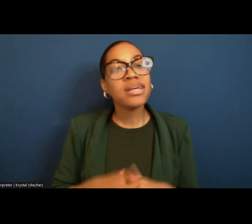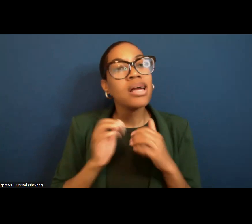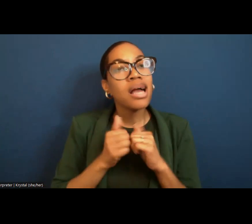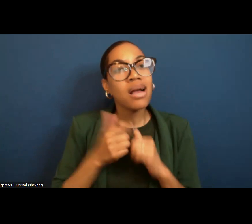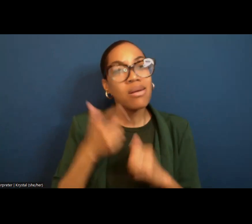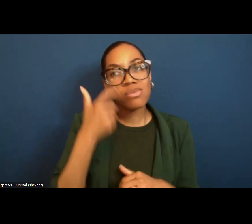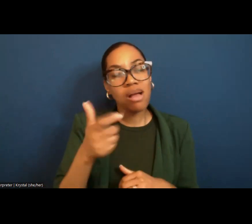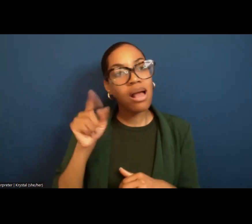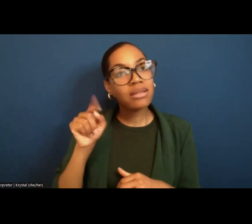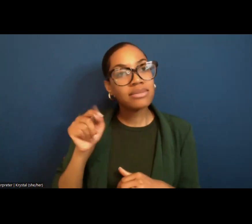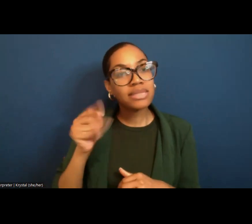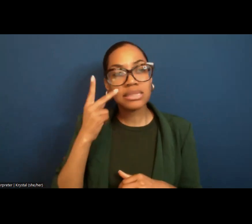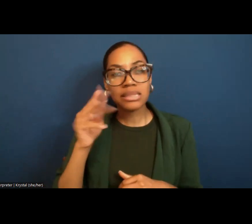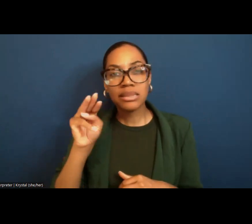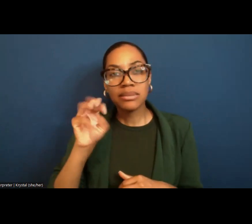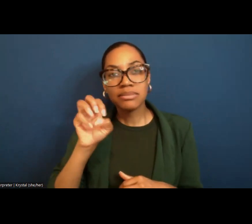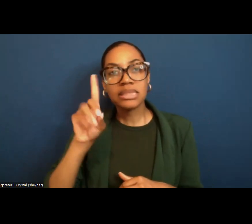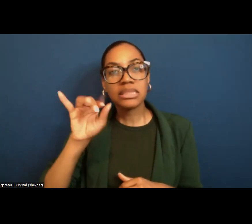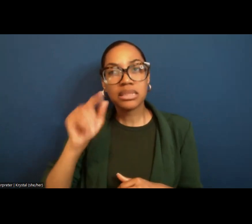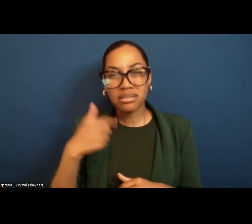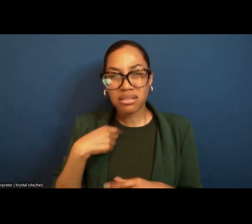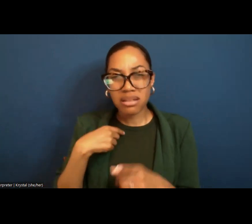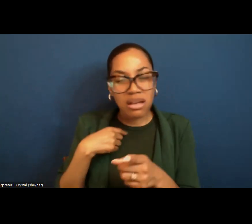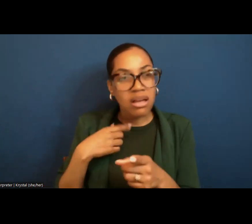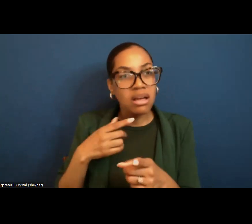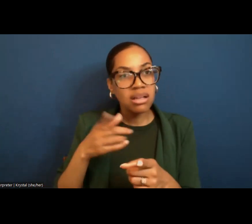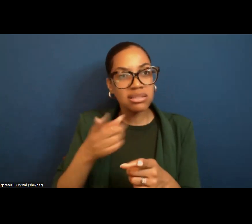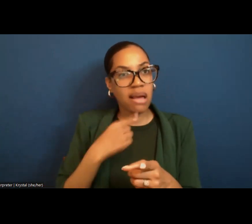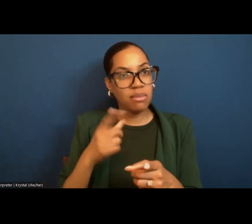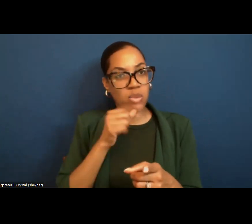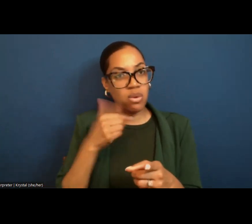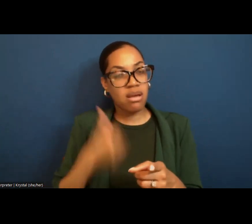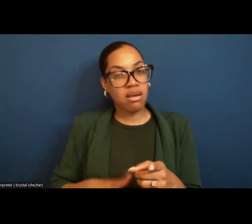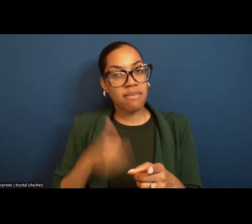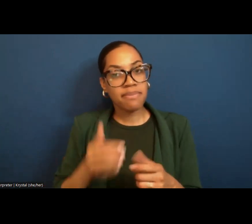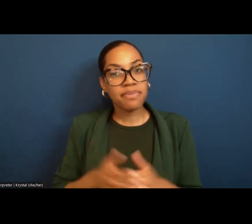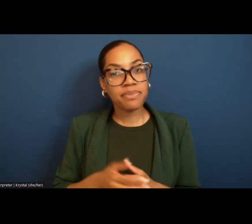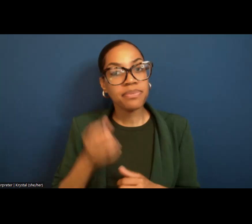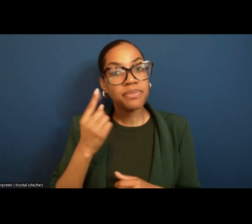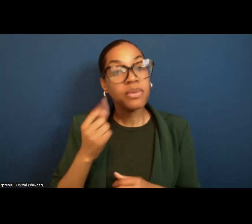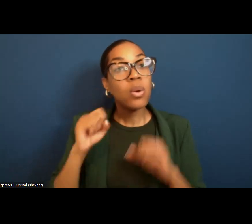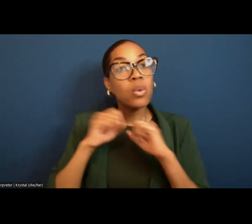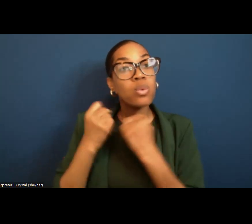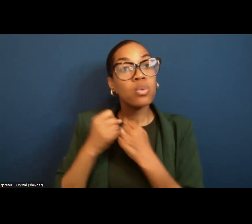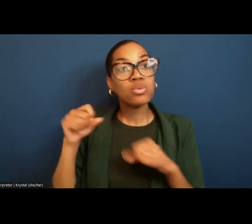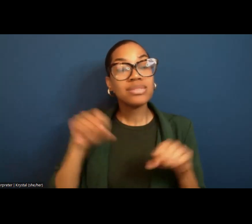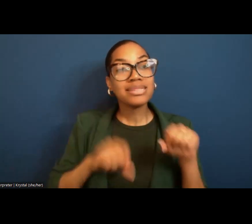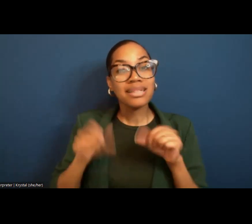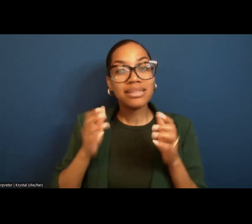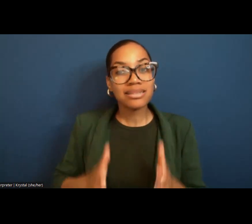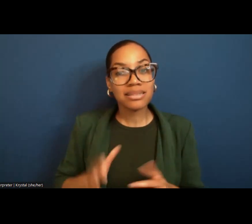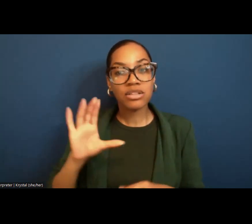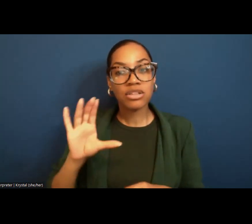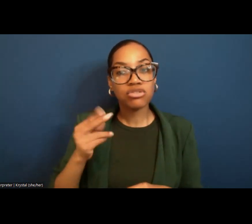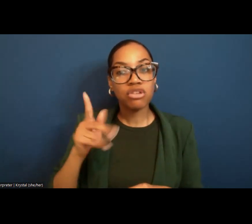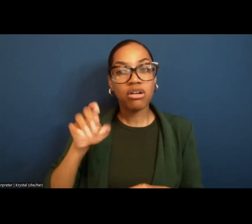me? Or am I missing from the picture altogether? As social scientist Charles Cooley pointed out long ago, other people are the